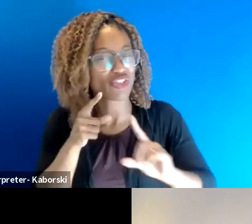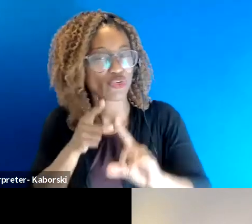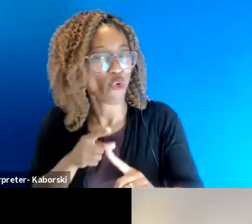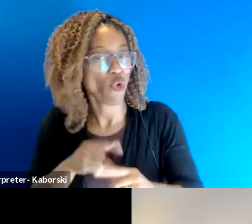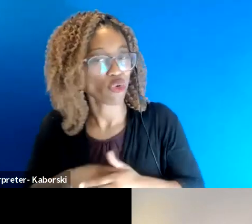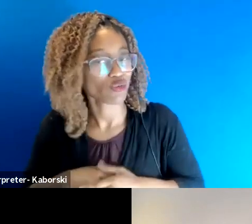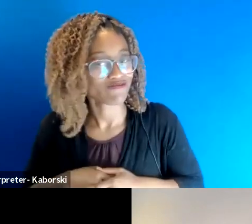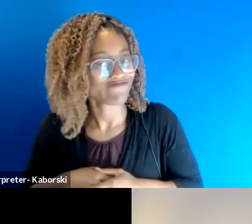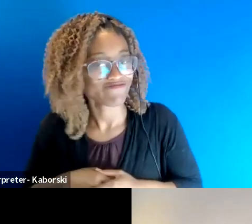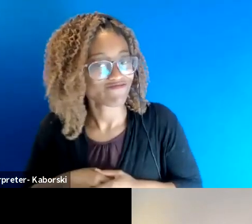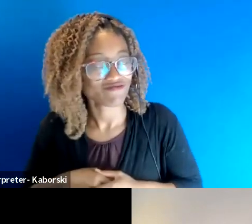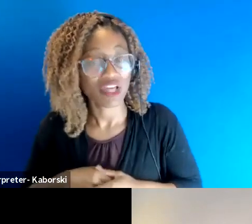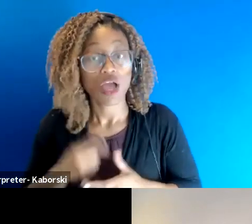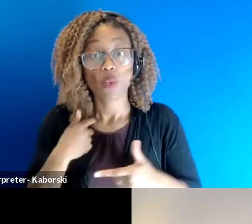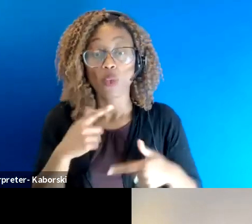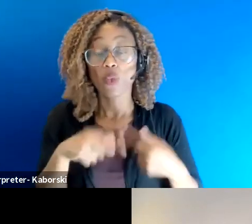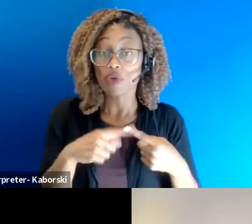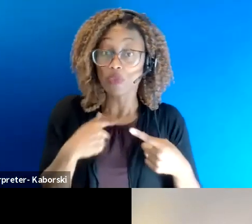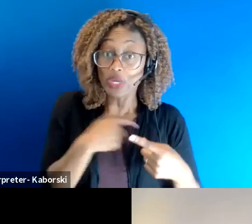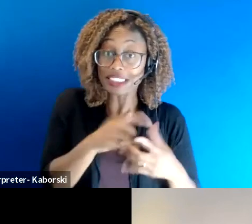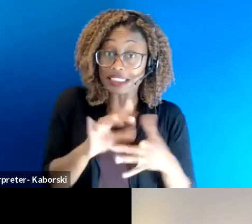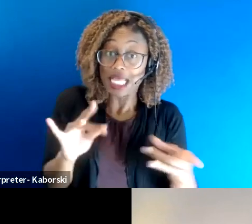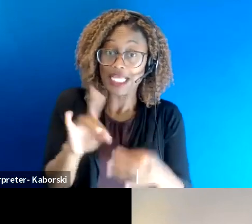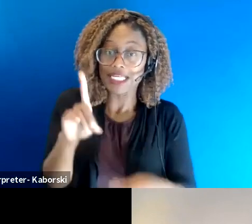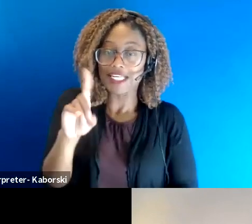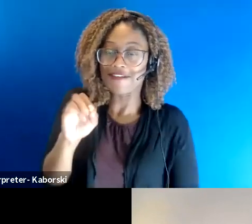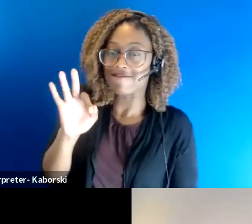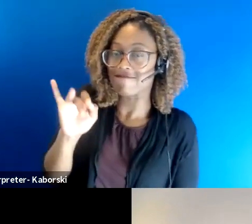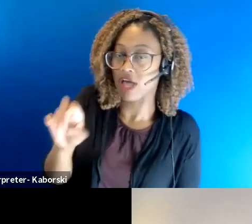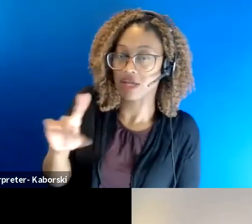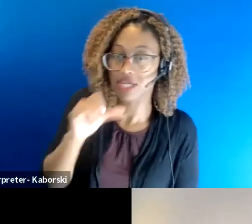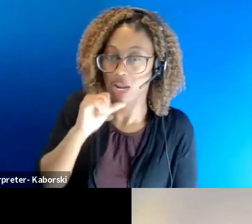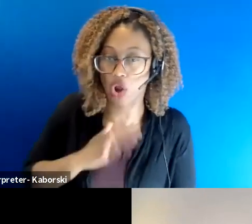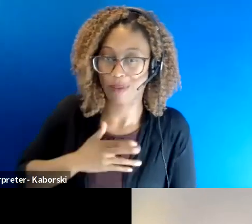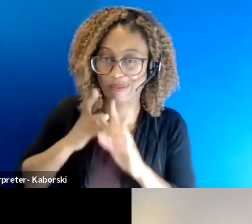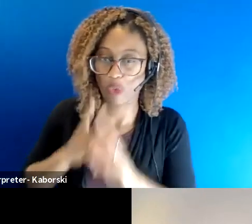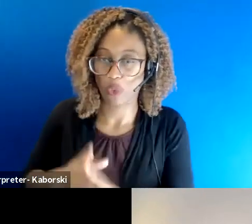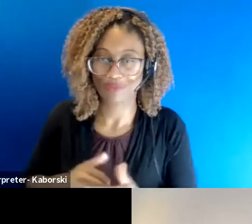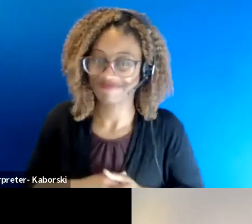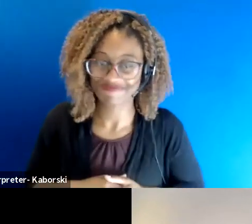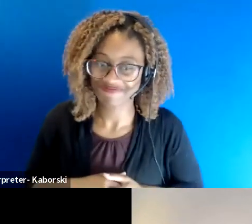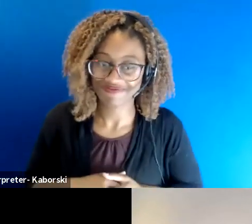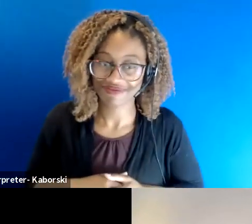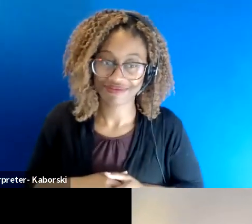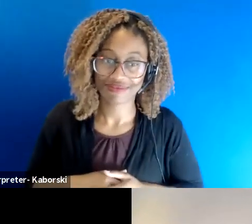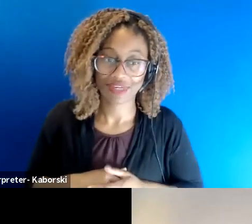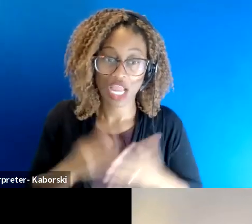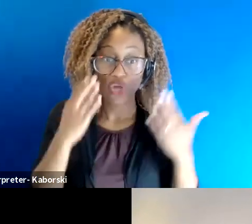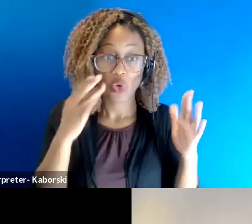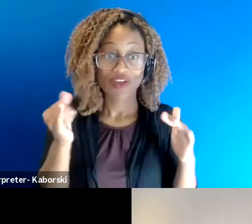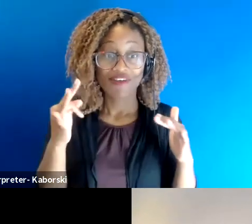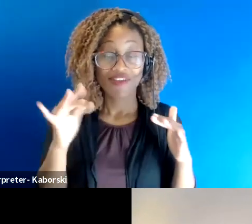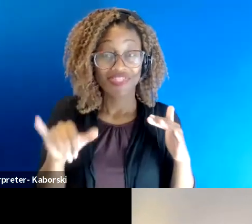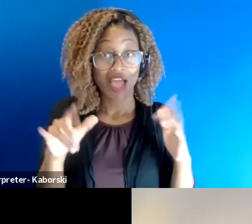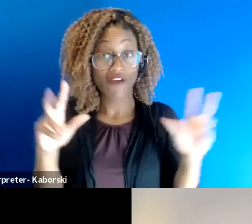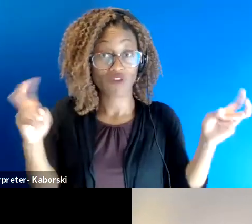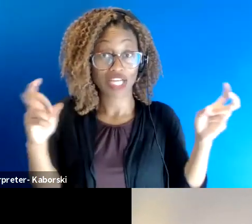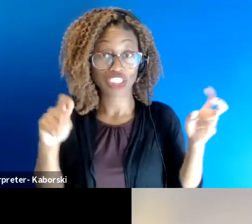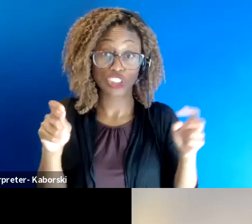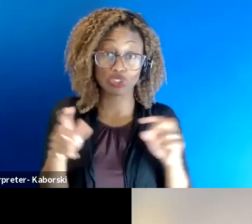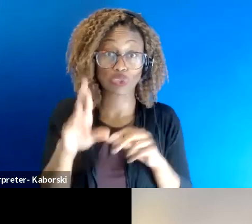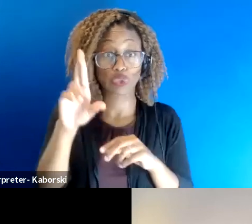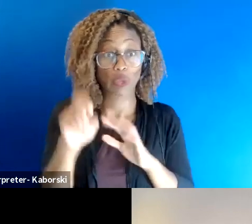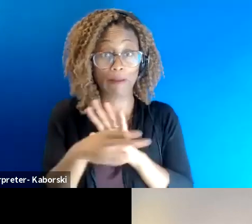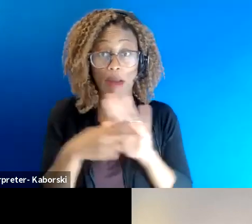we're saying when we say defund the police. And I don't know. I mean, I don't know if that phrase needs to be